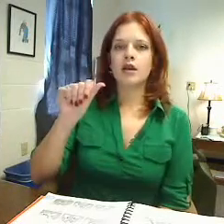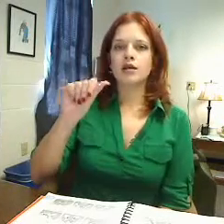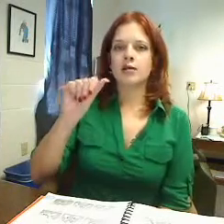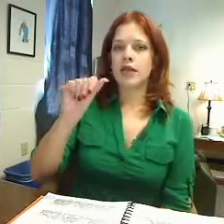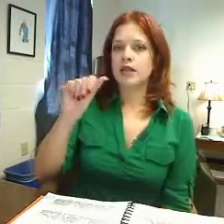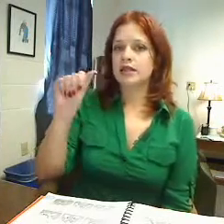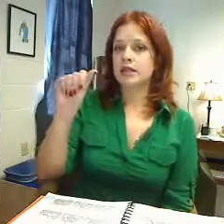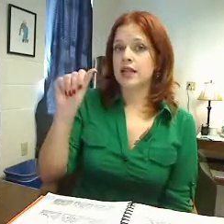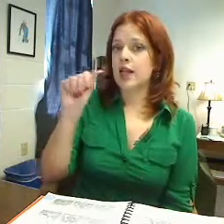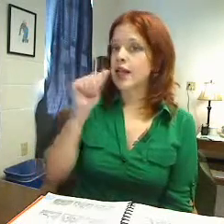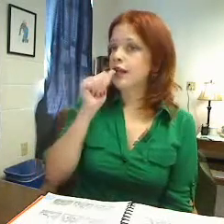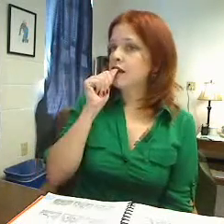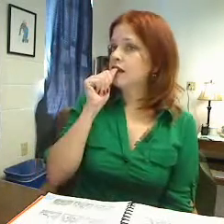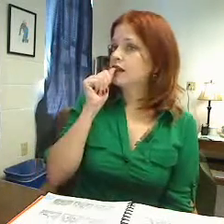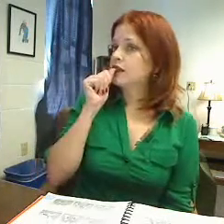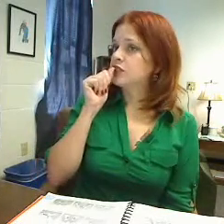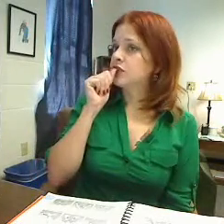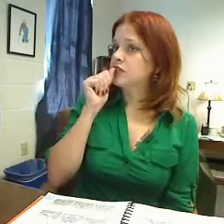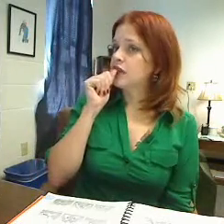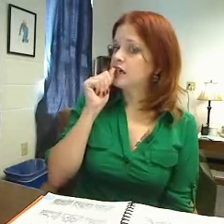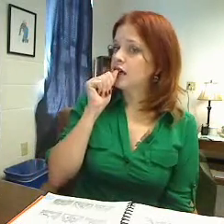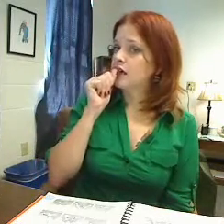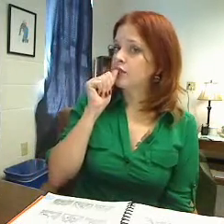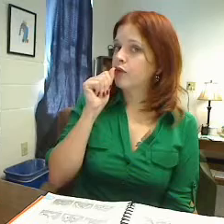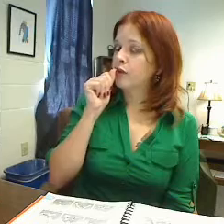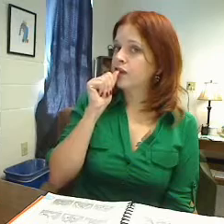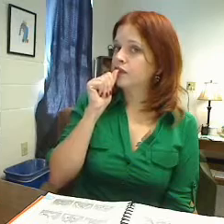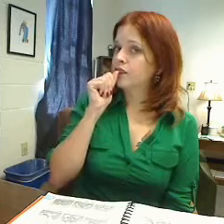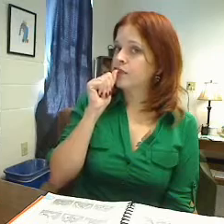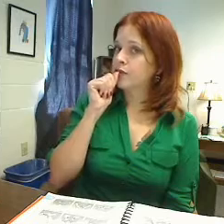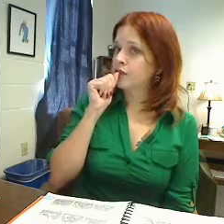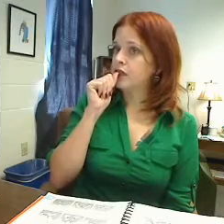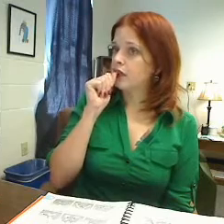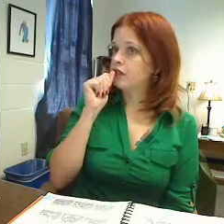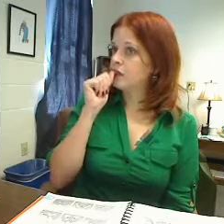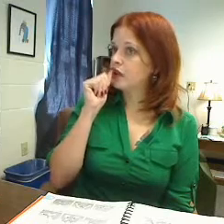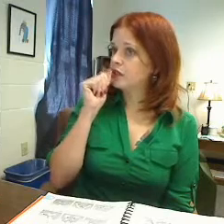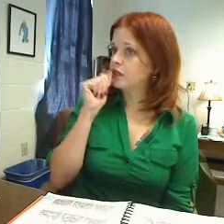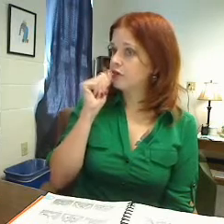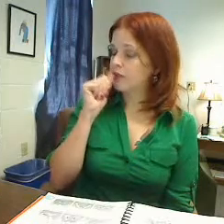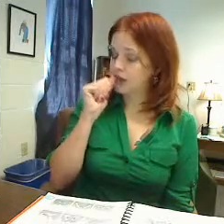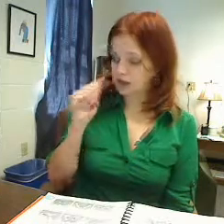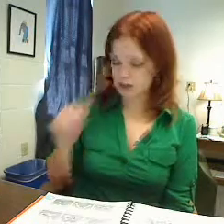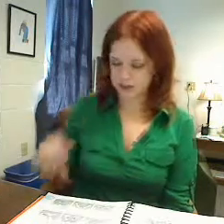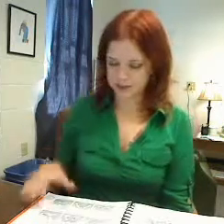Nuts or peanuts is an A, and it's just rubbing against the tip of your teeth. Nuts or peanuts.